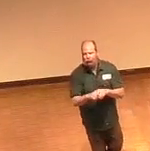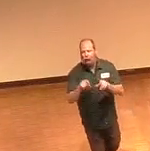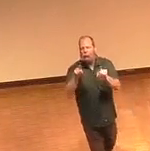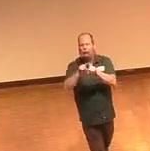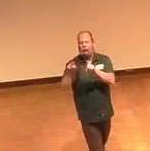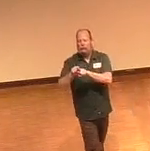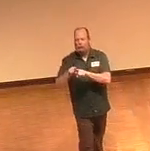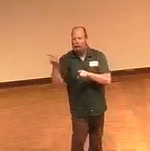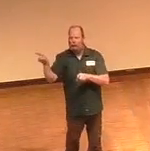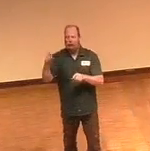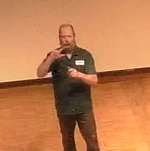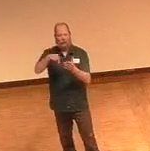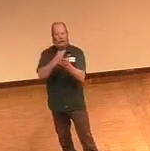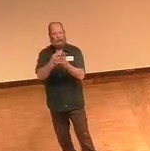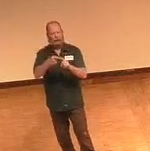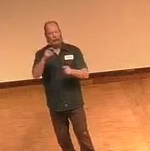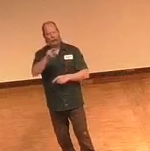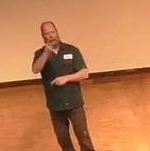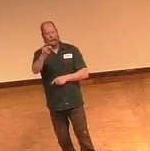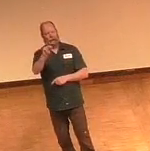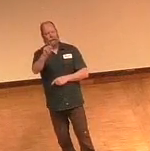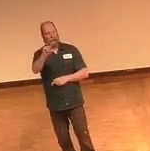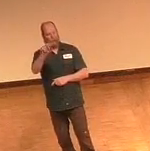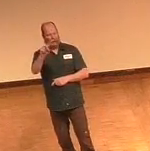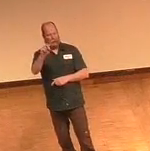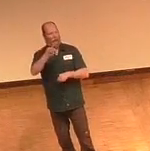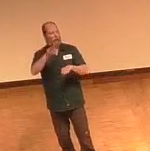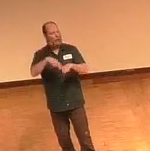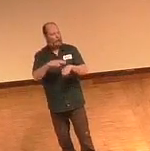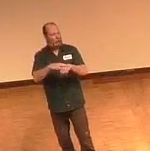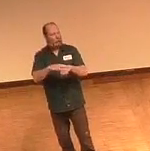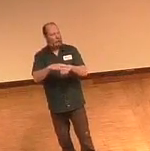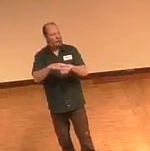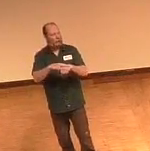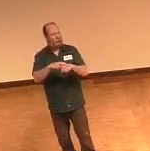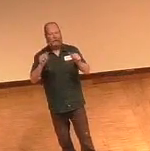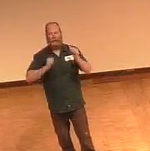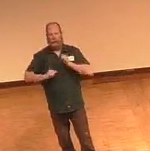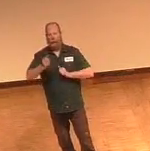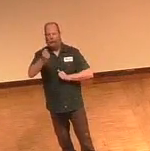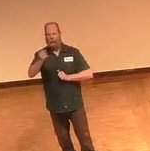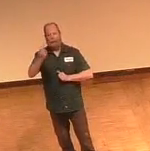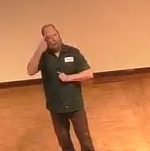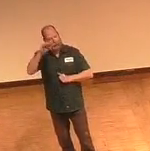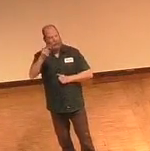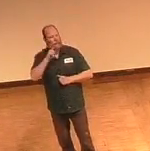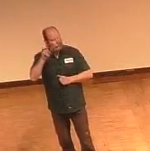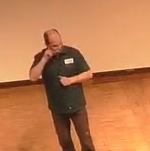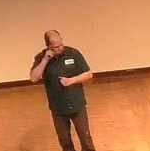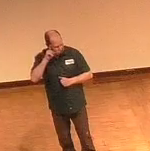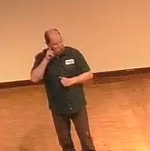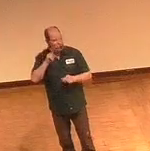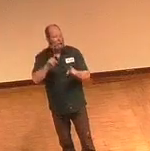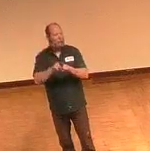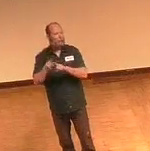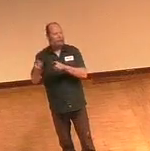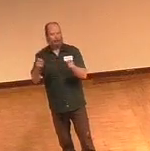for developing positive sign language skills. He's also a graduate from National Theater of the Deaf.